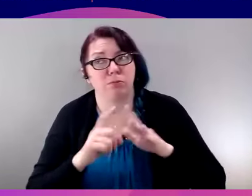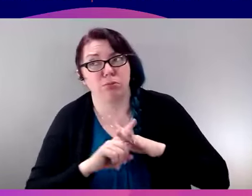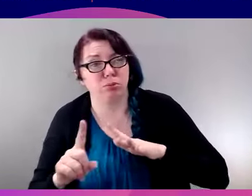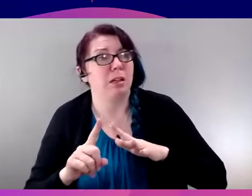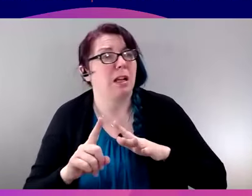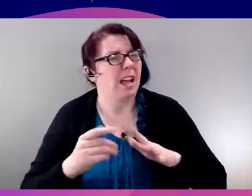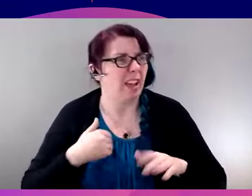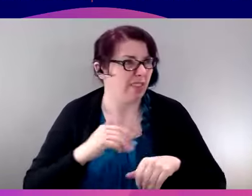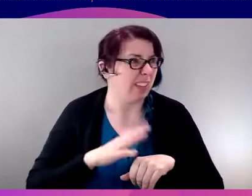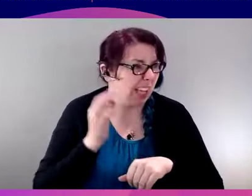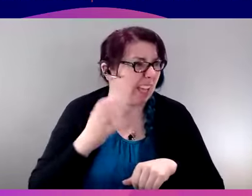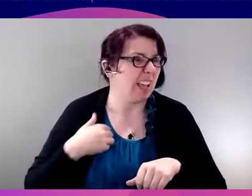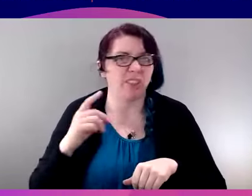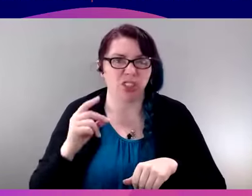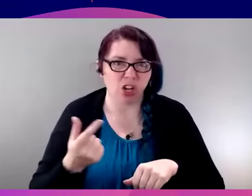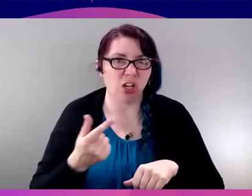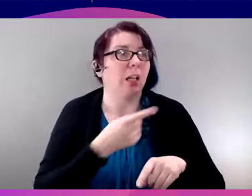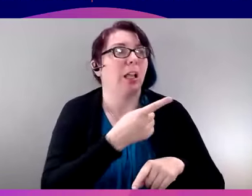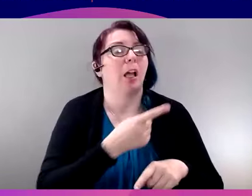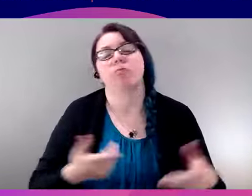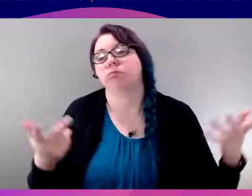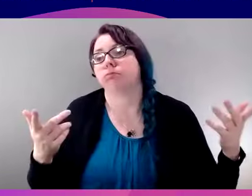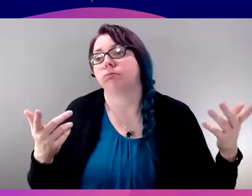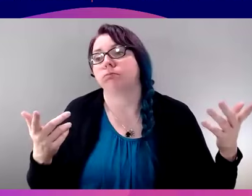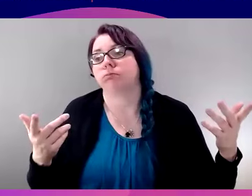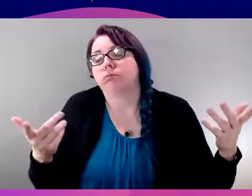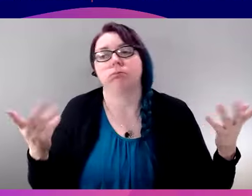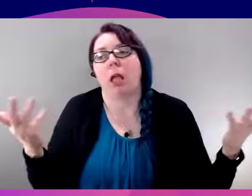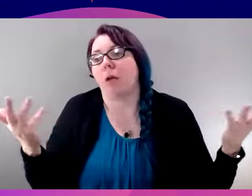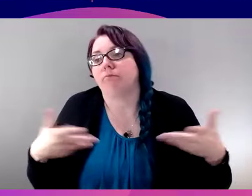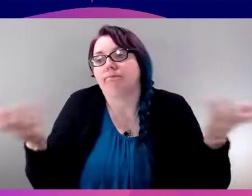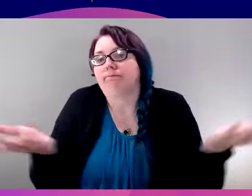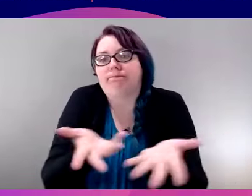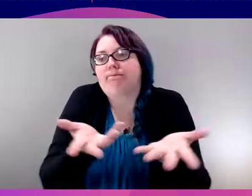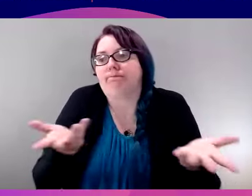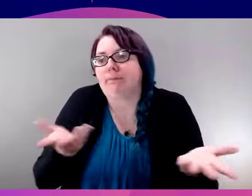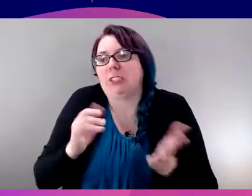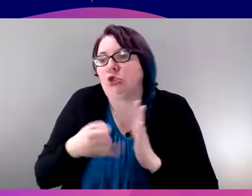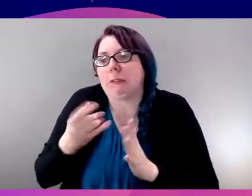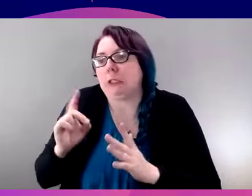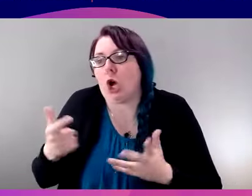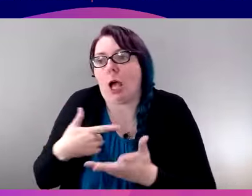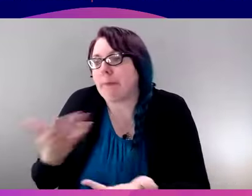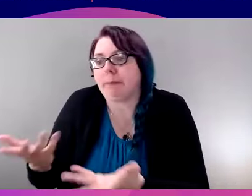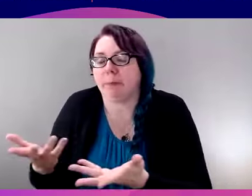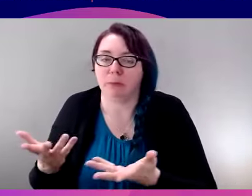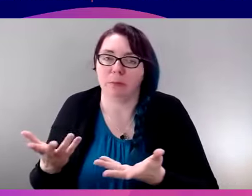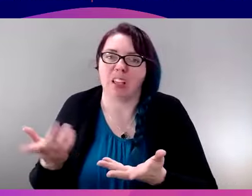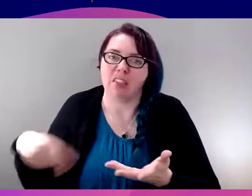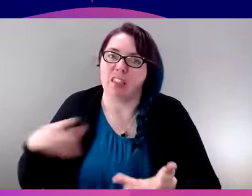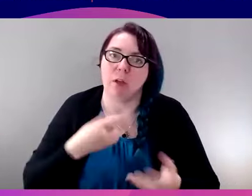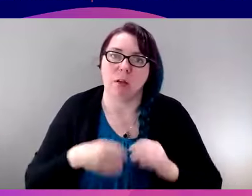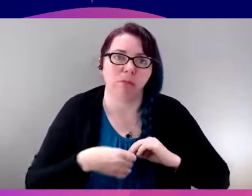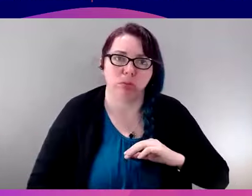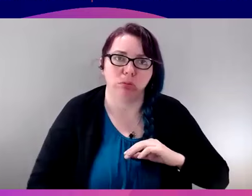them support today, and again, another shout out for a resource, we actually have a resource talking about, if you're not able to offer support today, what can you do to